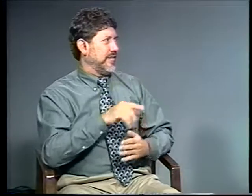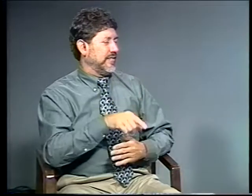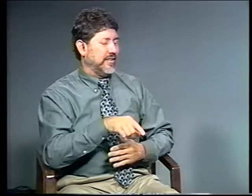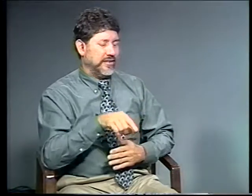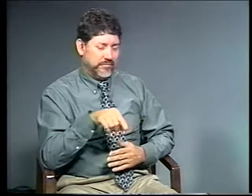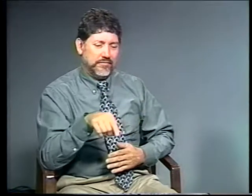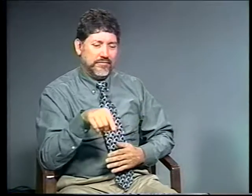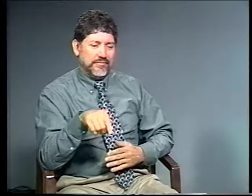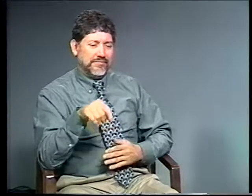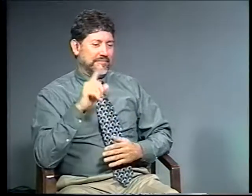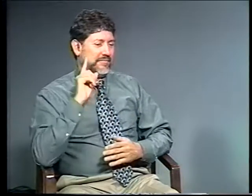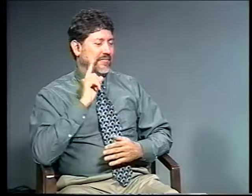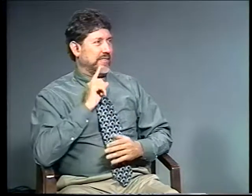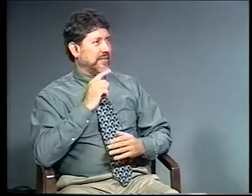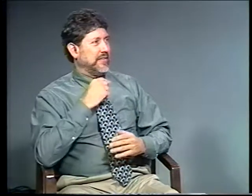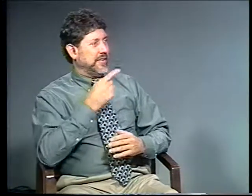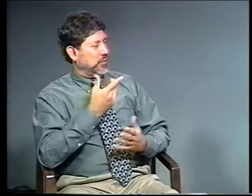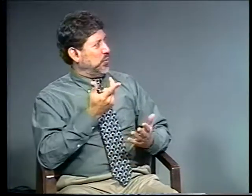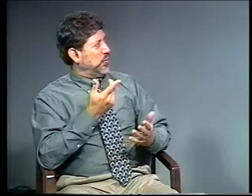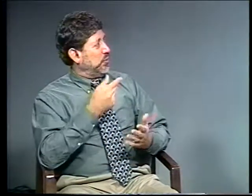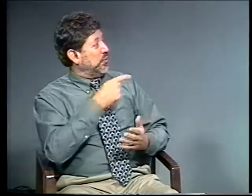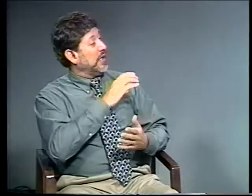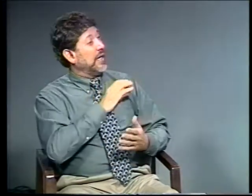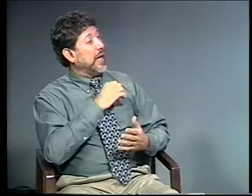apparently they might have had a Cuban interpreter there, thank God, but